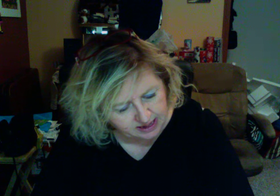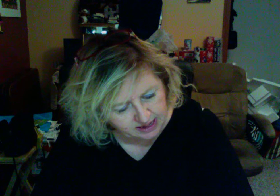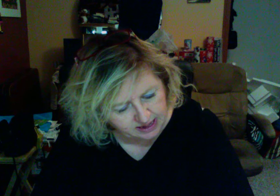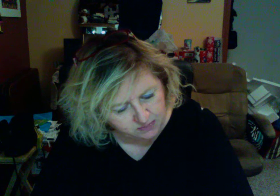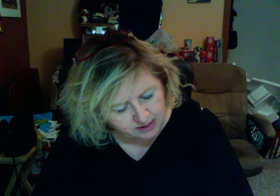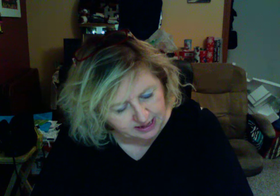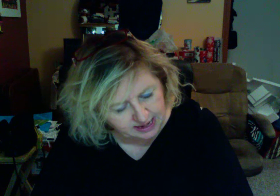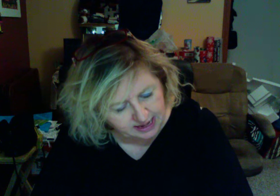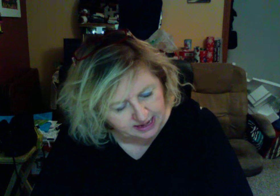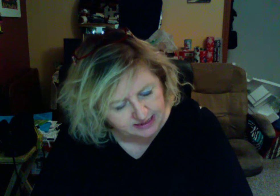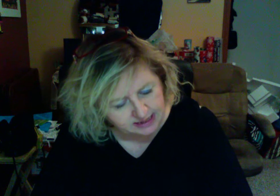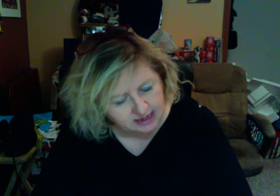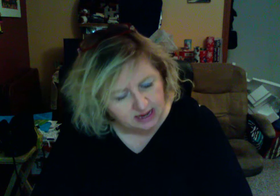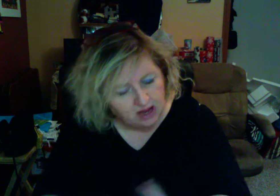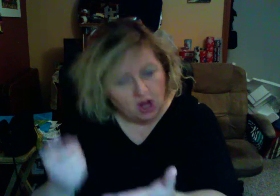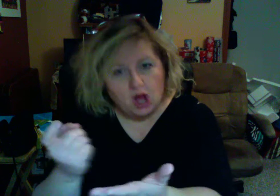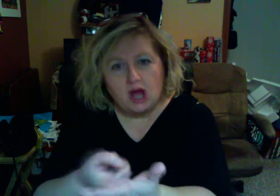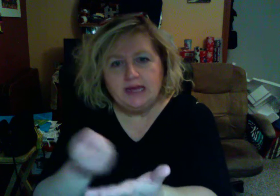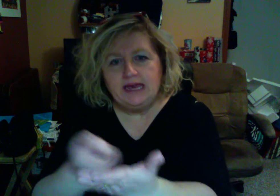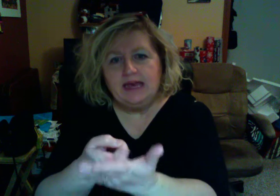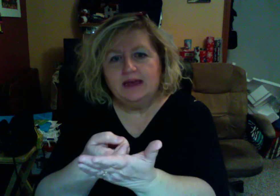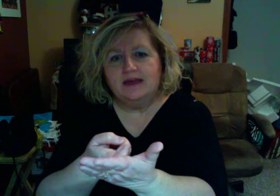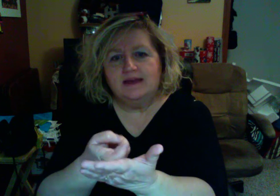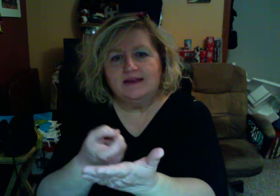Okay, we had hockey.